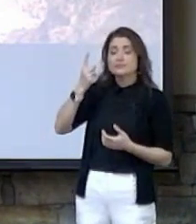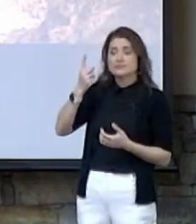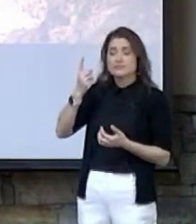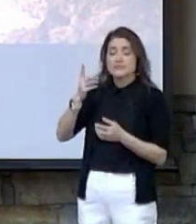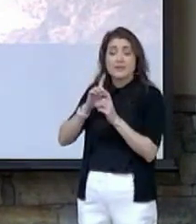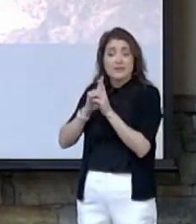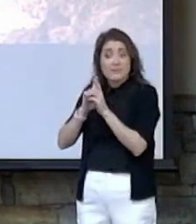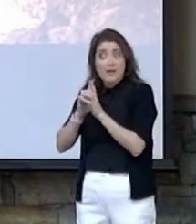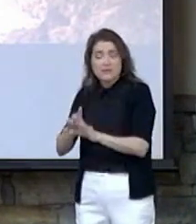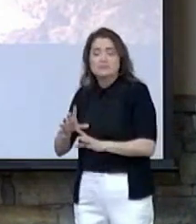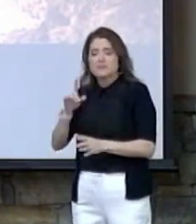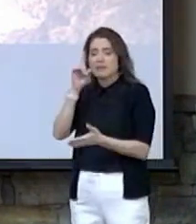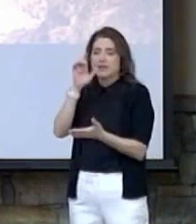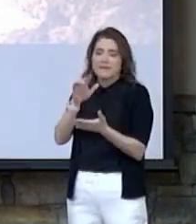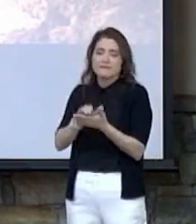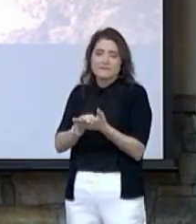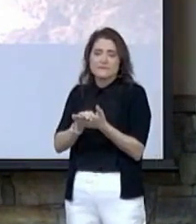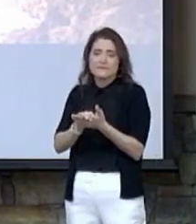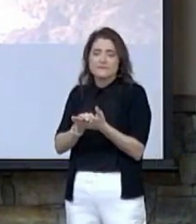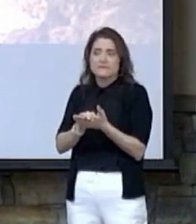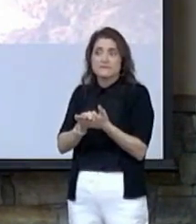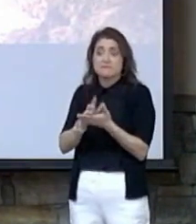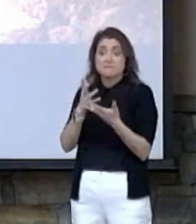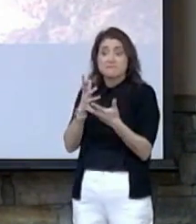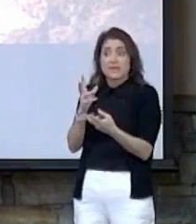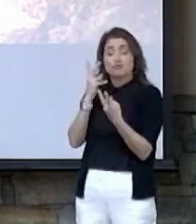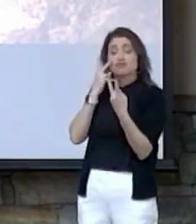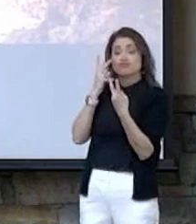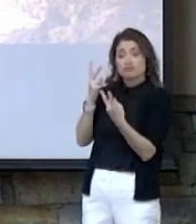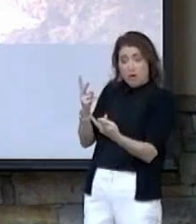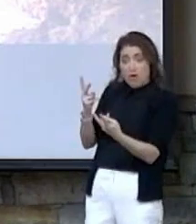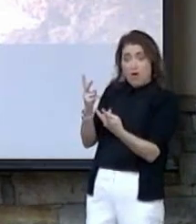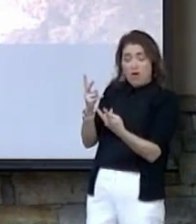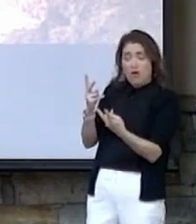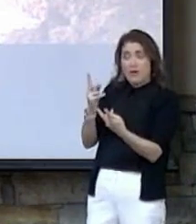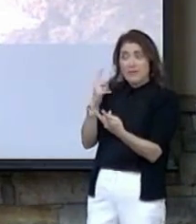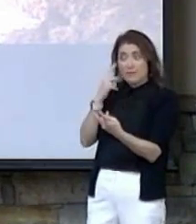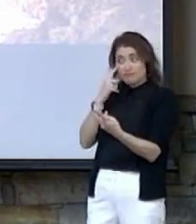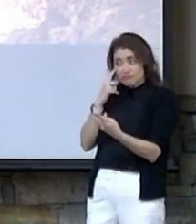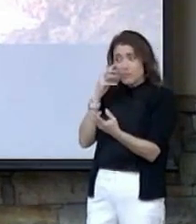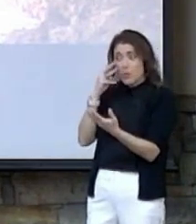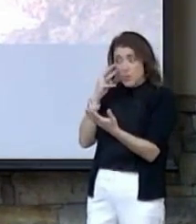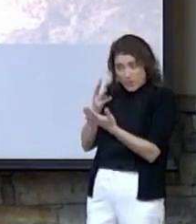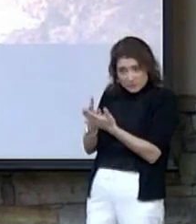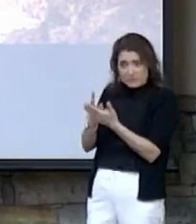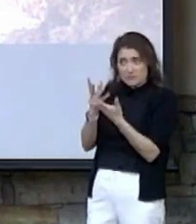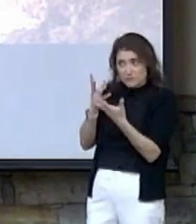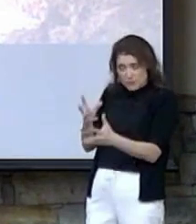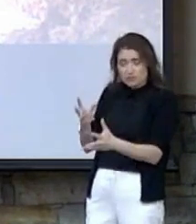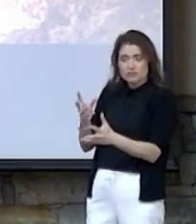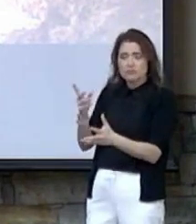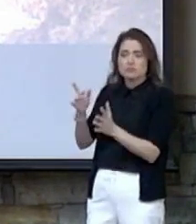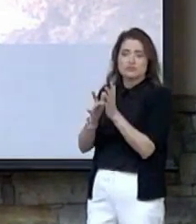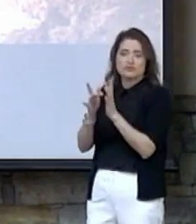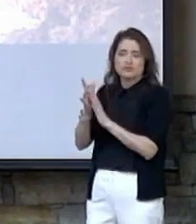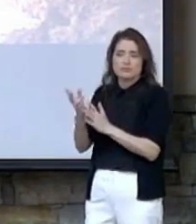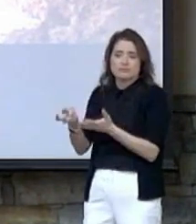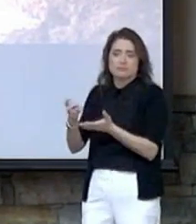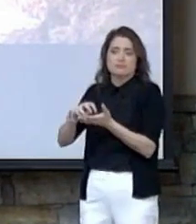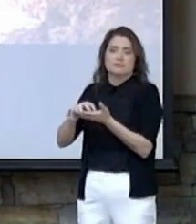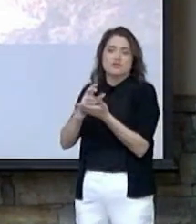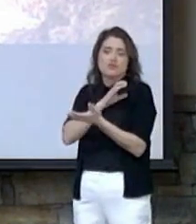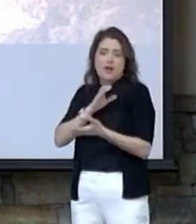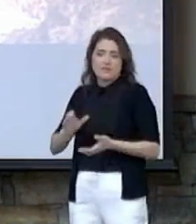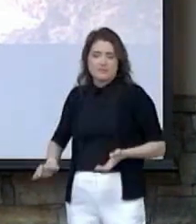believed that they saw, they were eyewitnesses to the resurrected Christ.